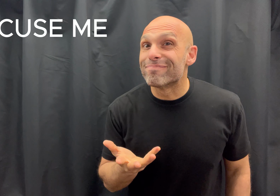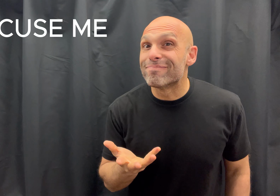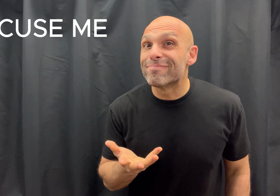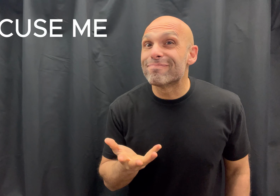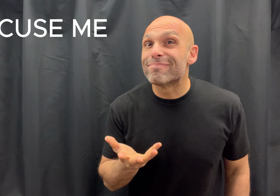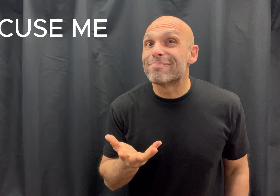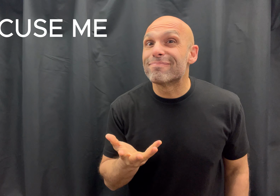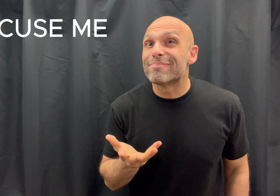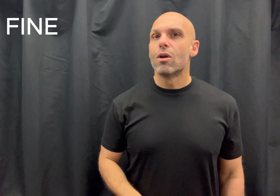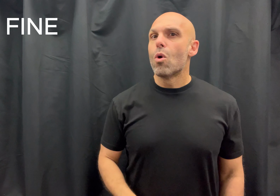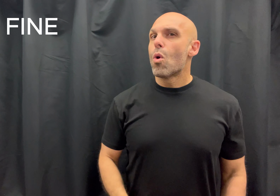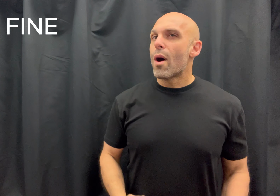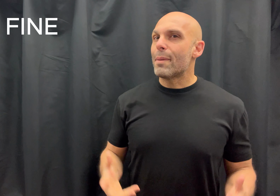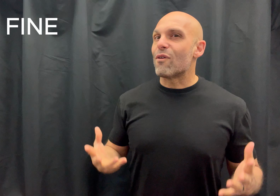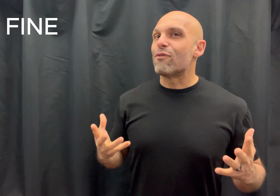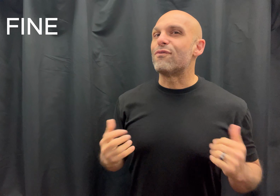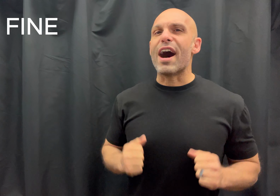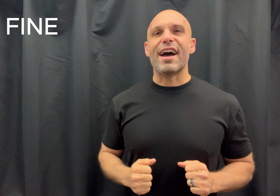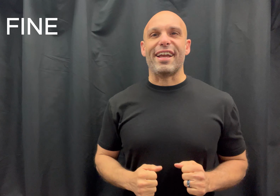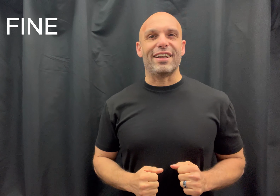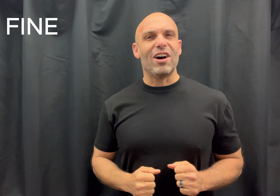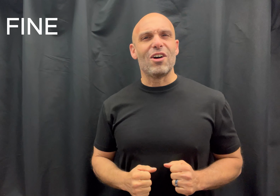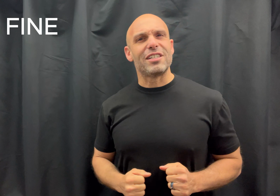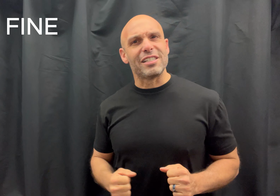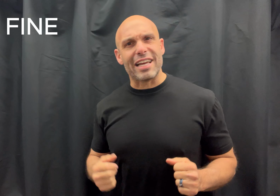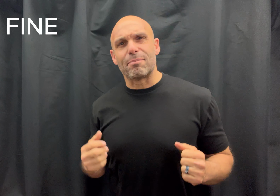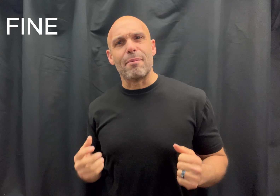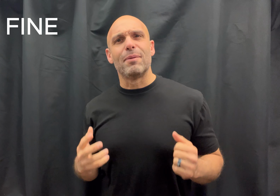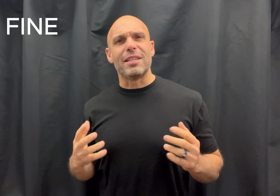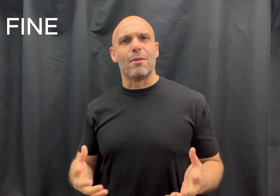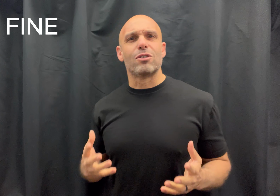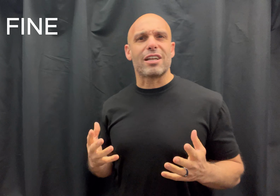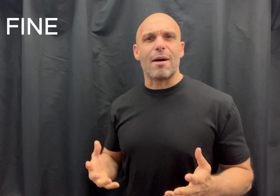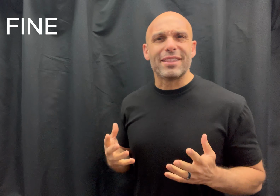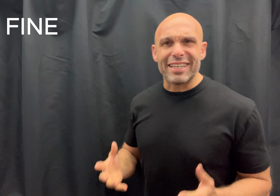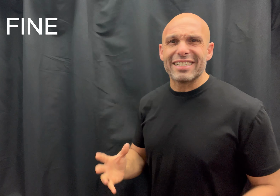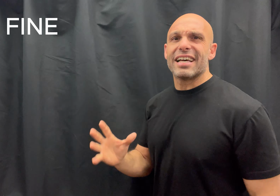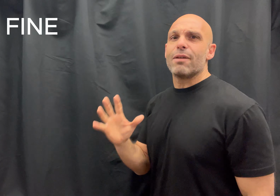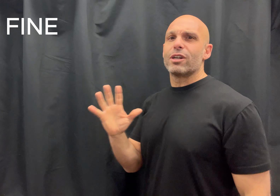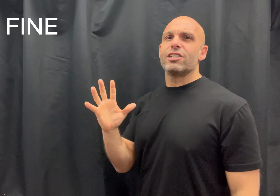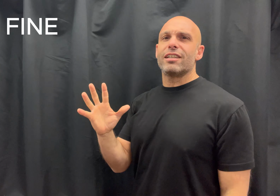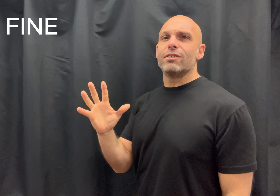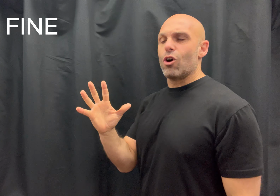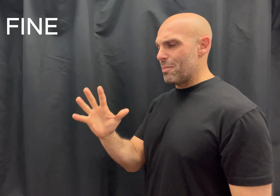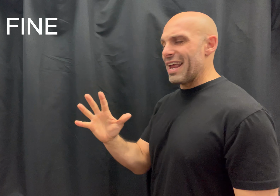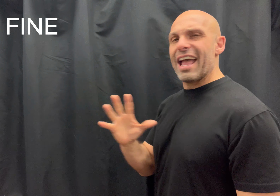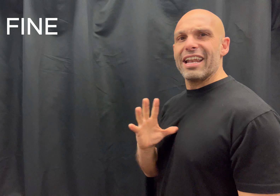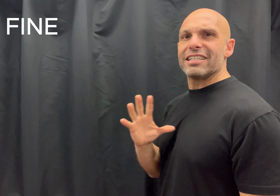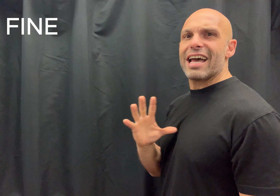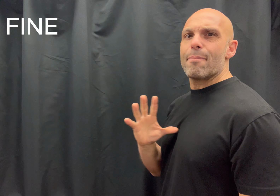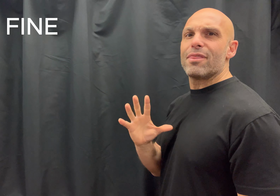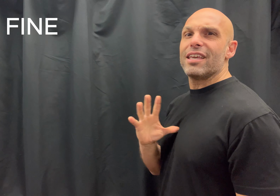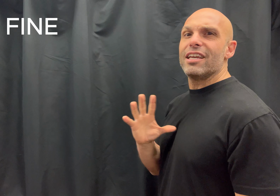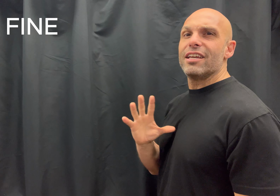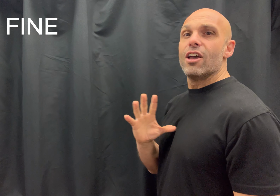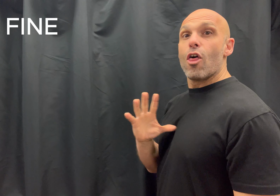How about fine? Oh, this is like probably the most common thing sign. We're gonna just do an open hand and tap the